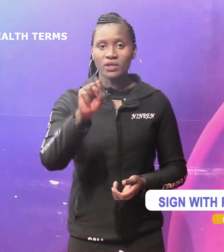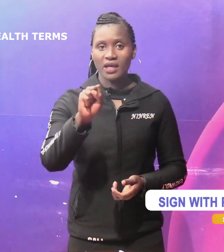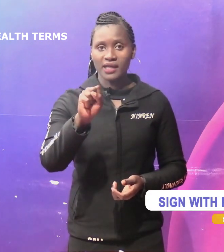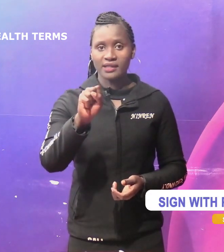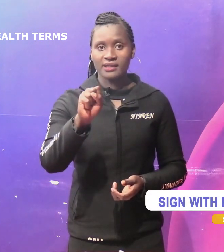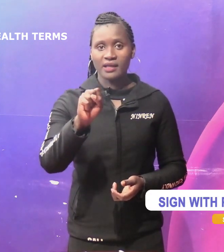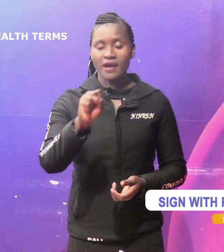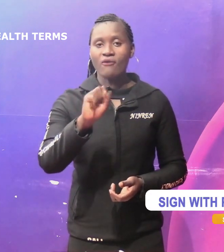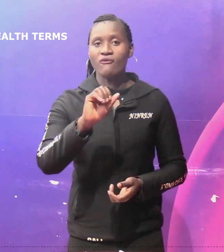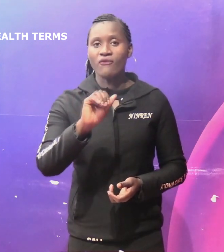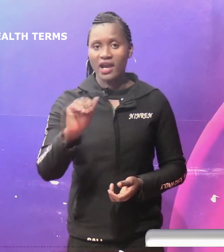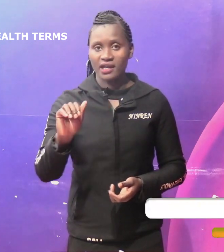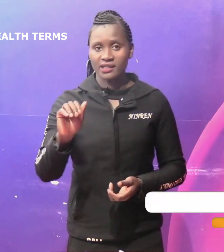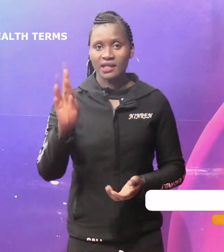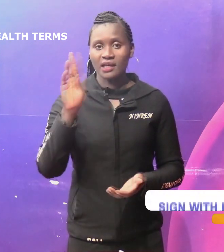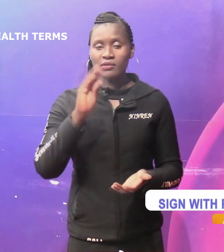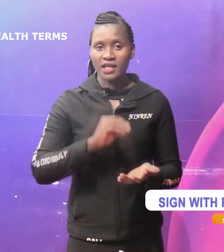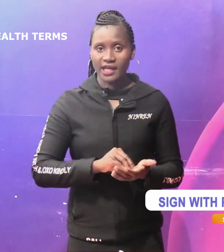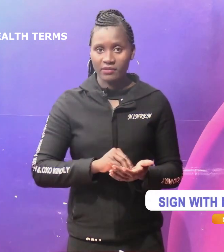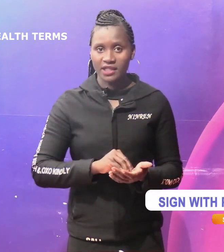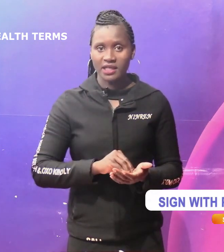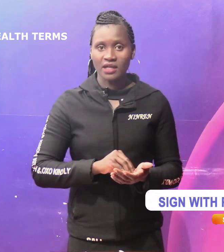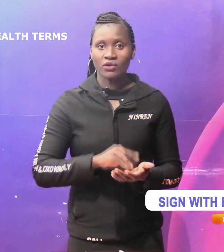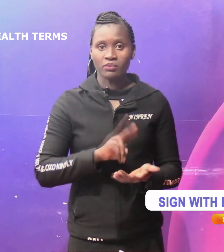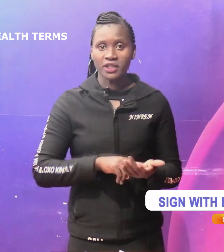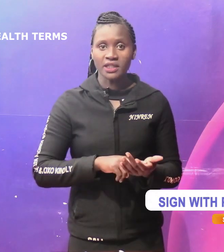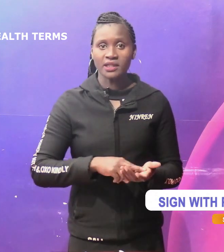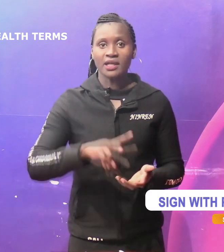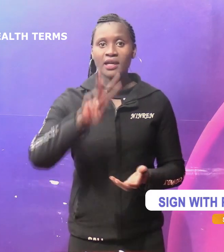A-V-I-R-U-S, virus. Let me come it again or repeat it.